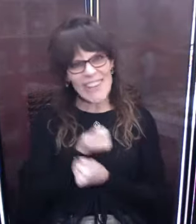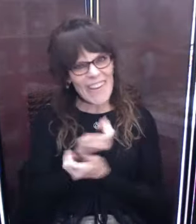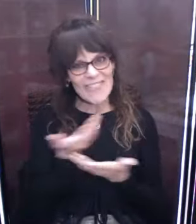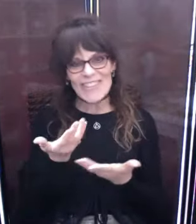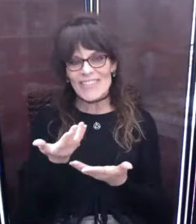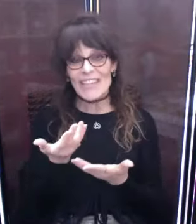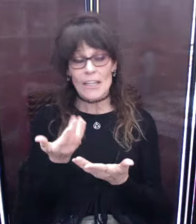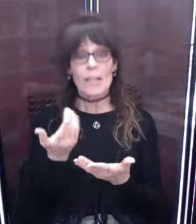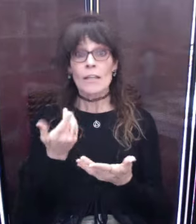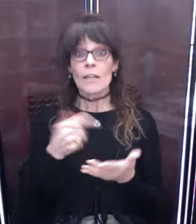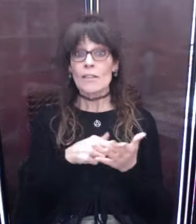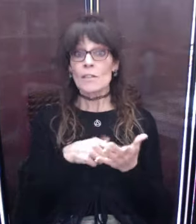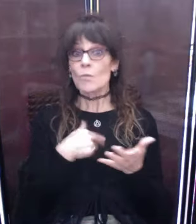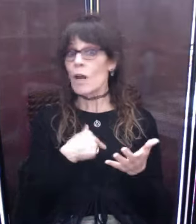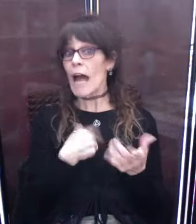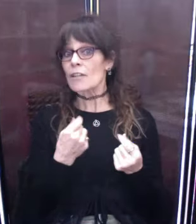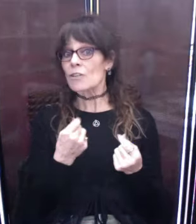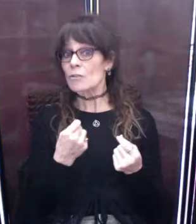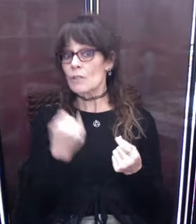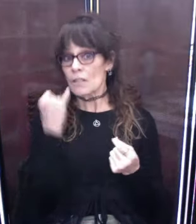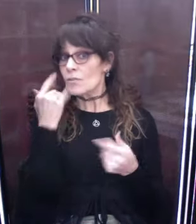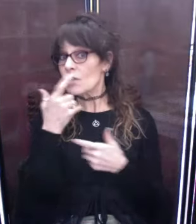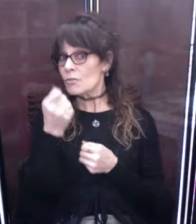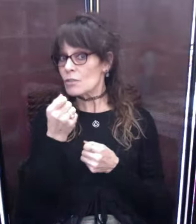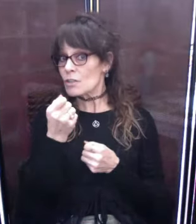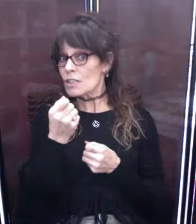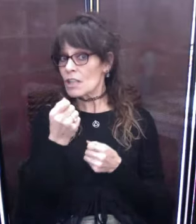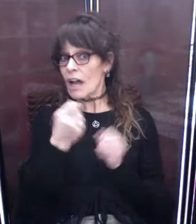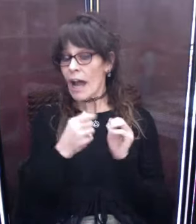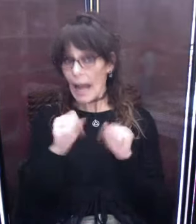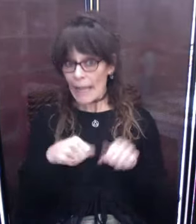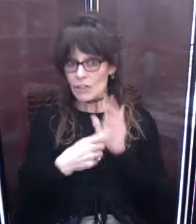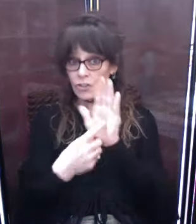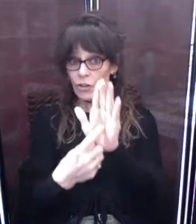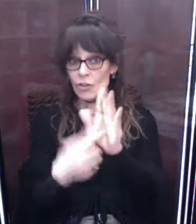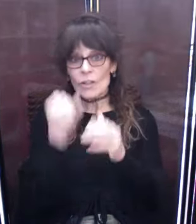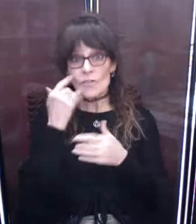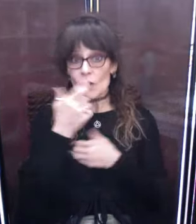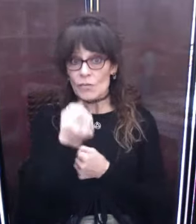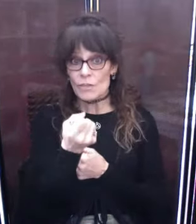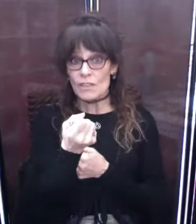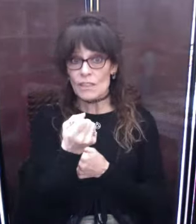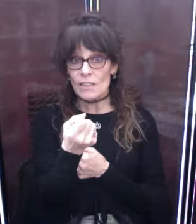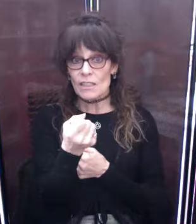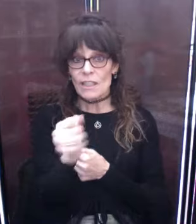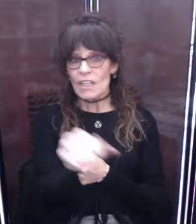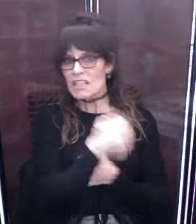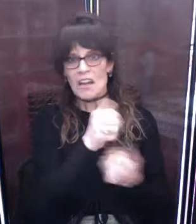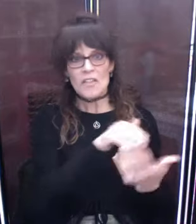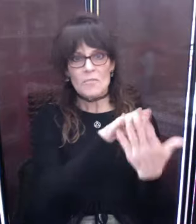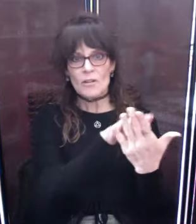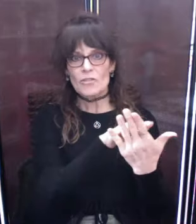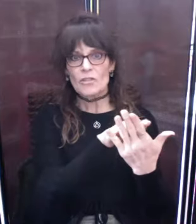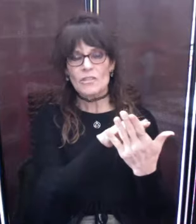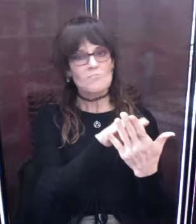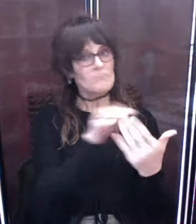in doing what I do, I can show you what I do. If you're interested in taking some other approach, then you absolutely should do that.